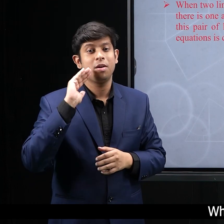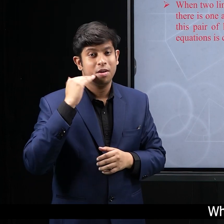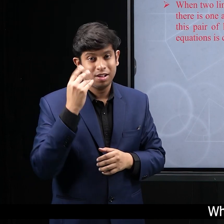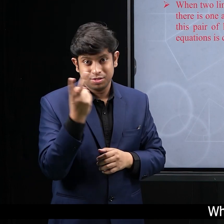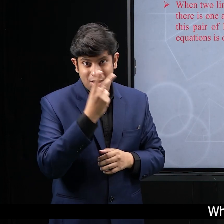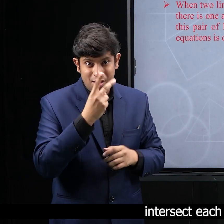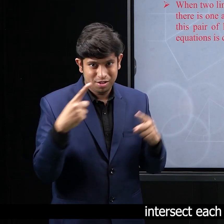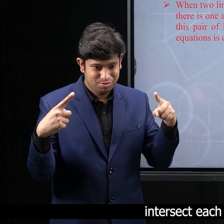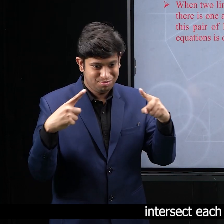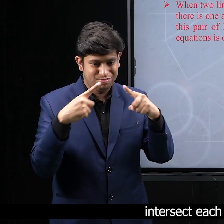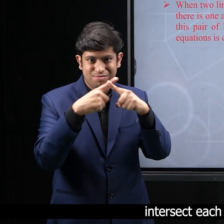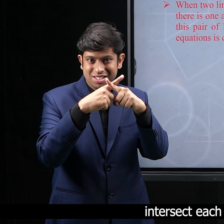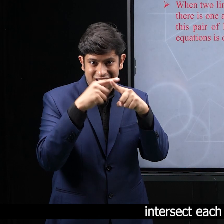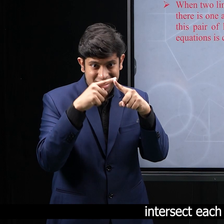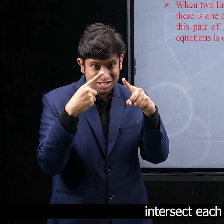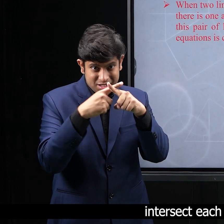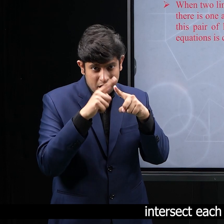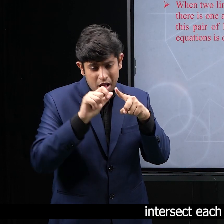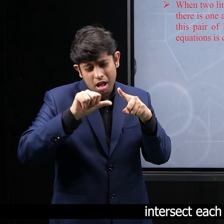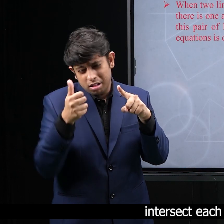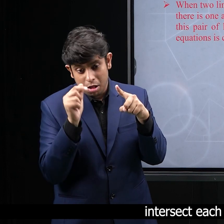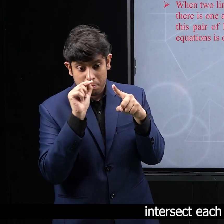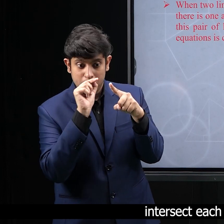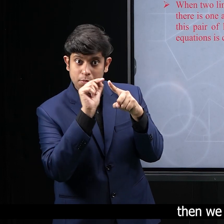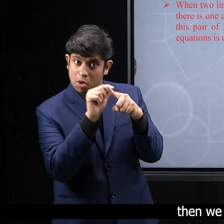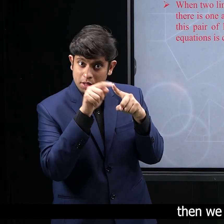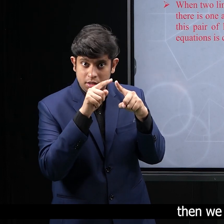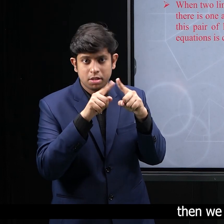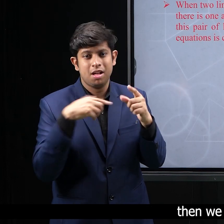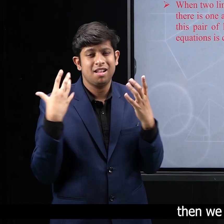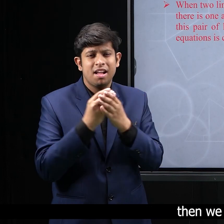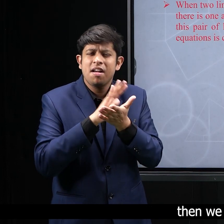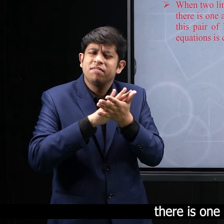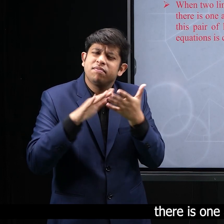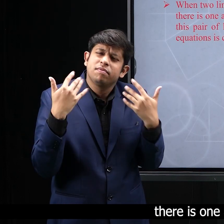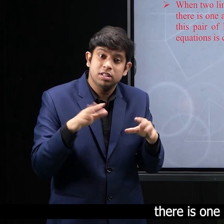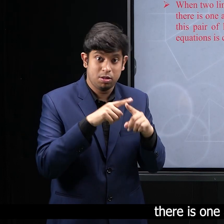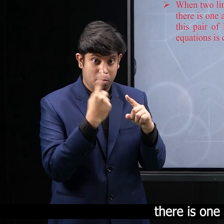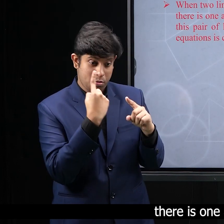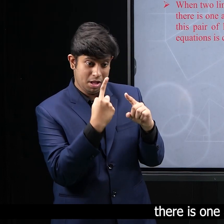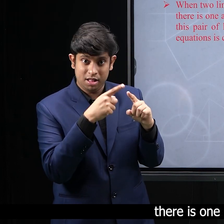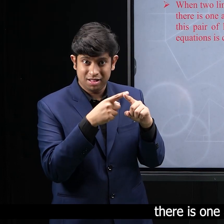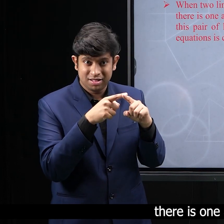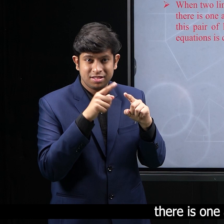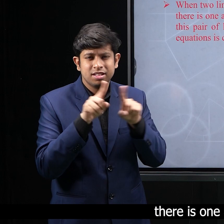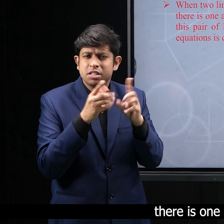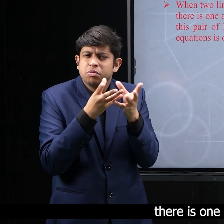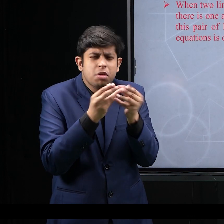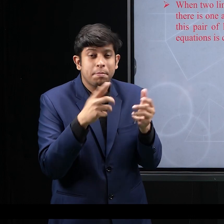When two lines intersect each other at only one point, then we can conclude that there is one and only one solution. It